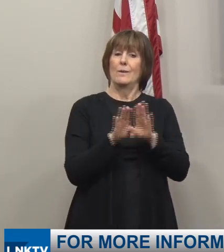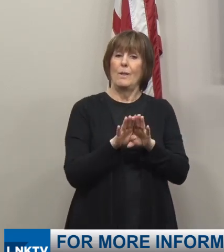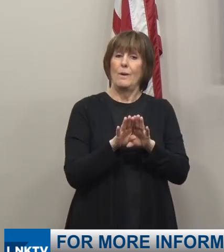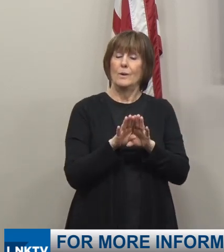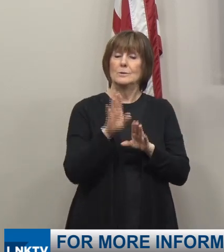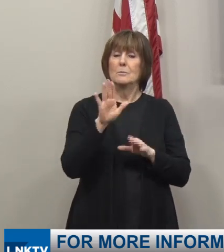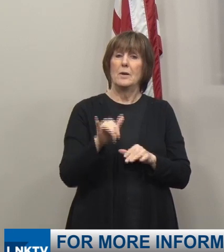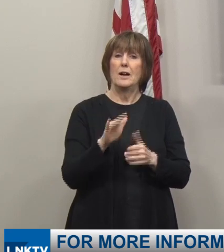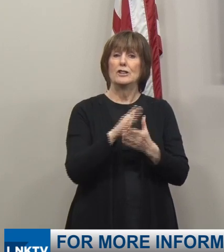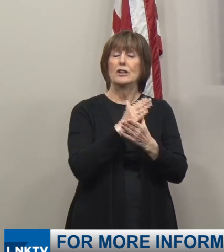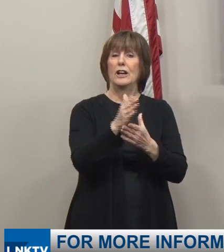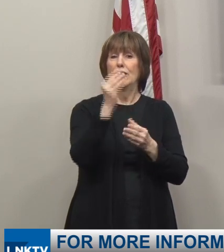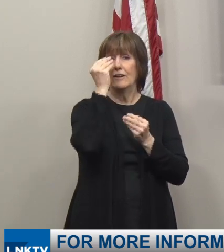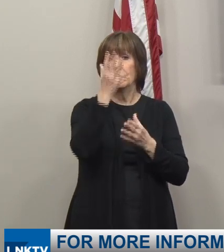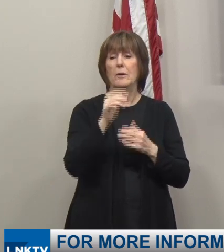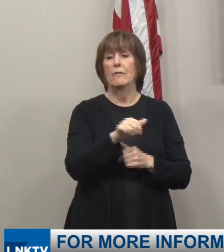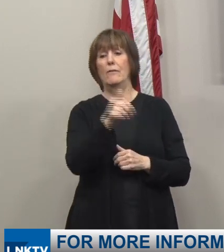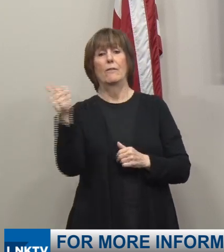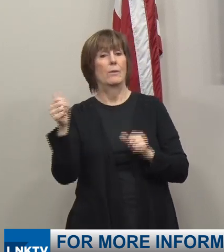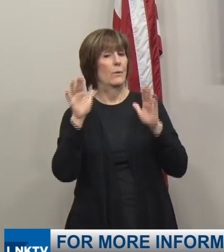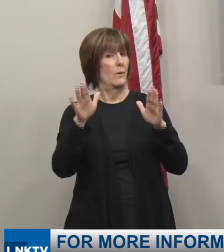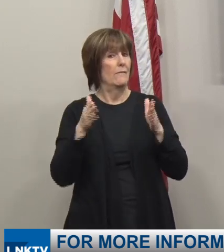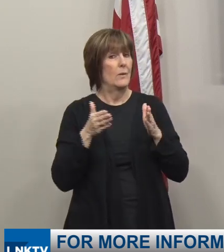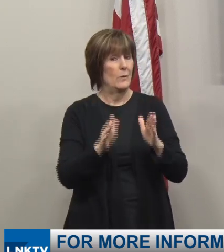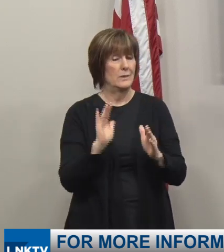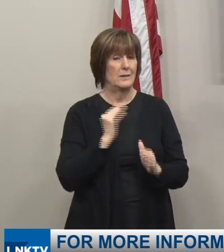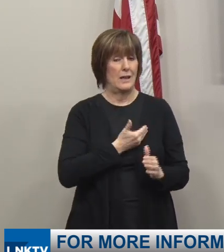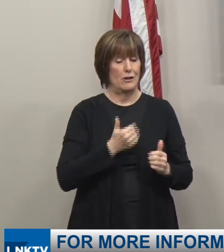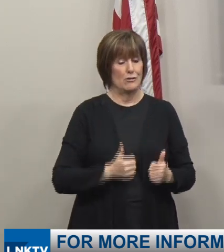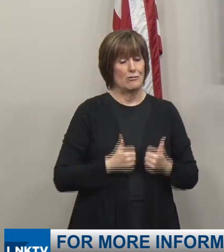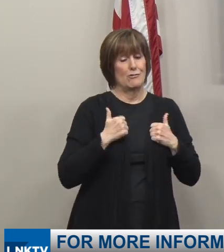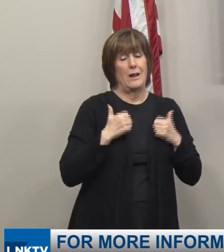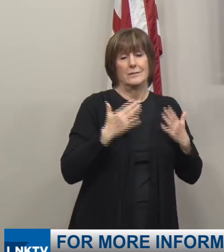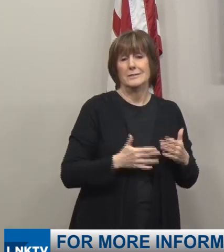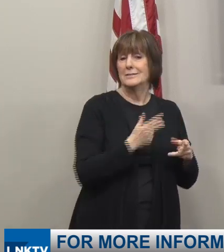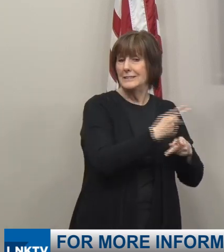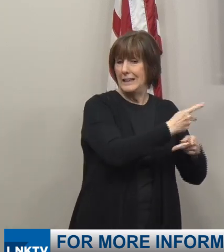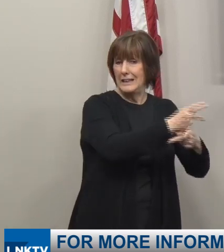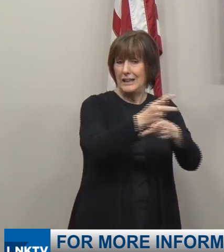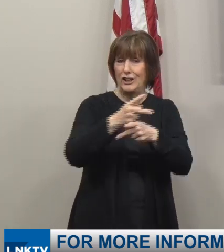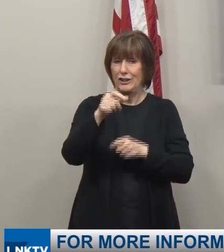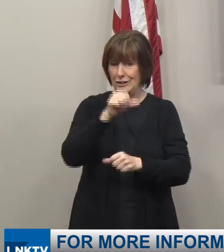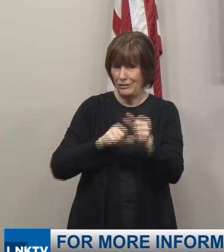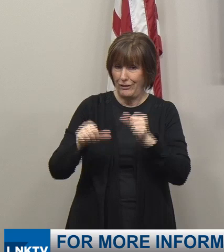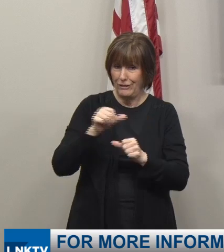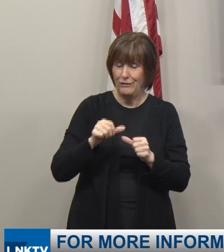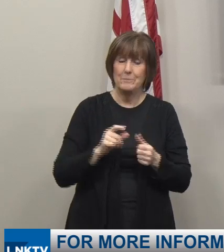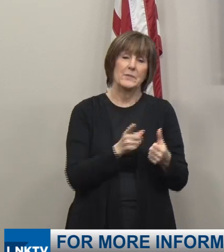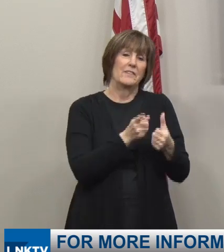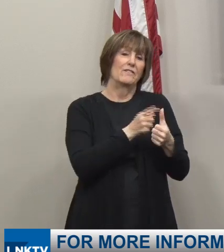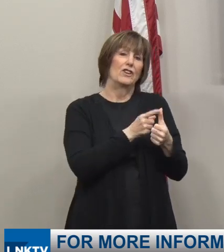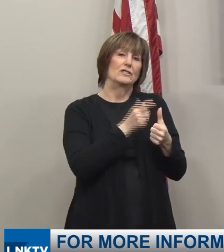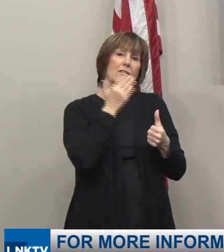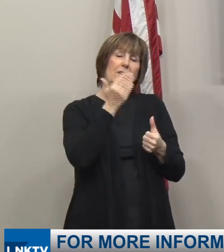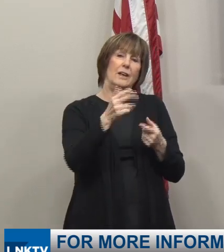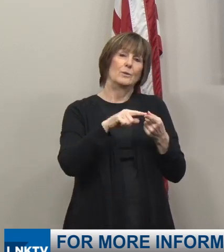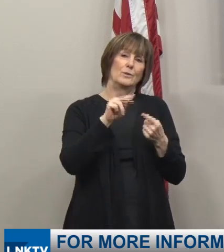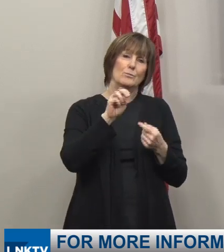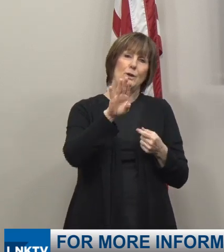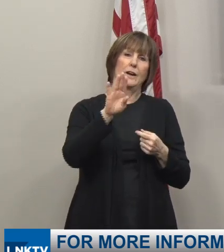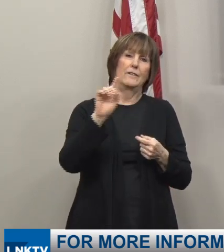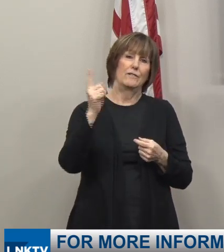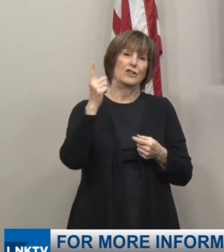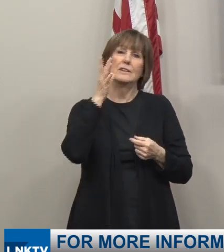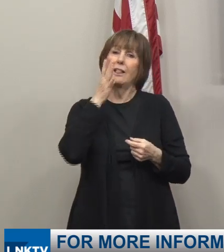sharing some information about other great ways that our residents are taking care of each other. First, thank you to Nebraska's First